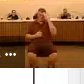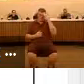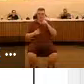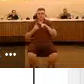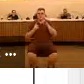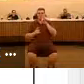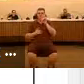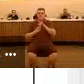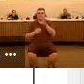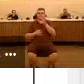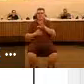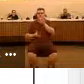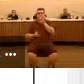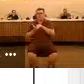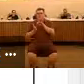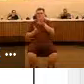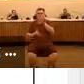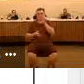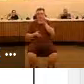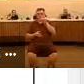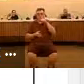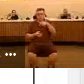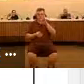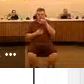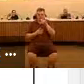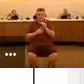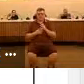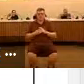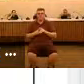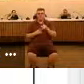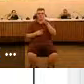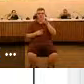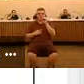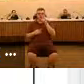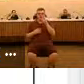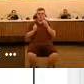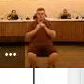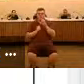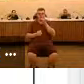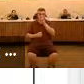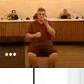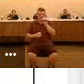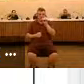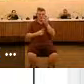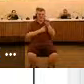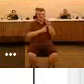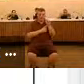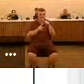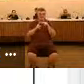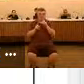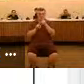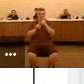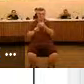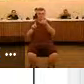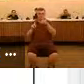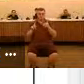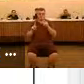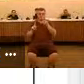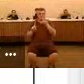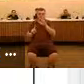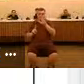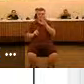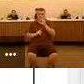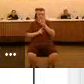of 8,500 square feet, lot width 60 feet, front setback 35